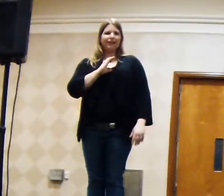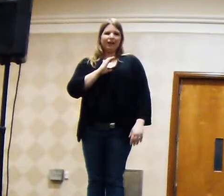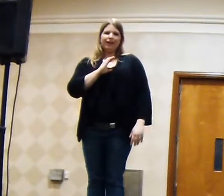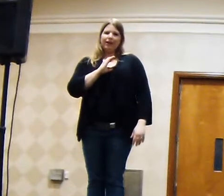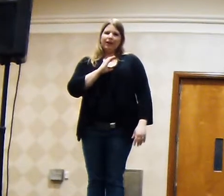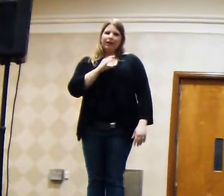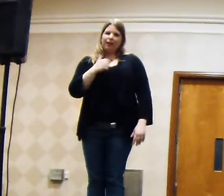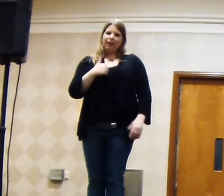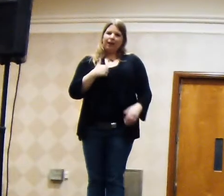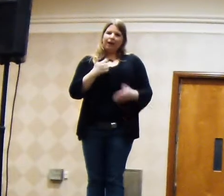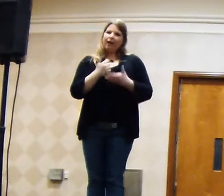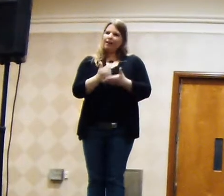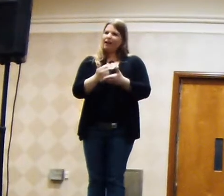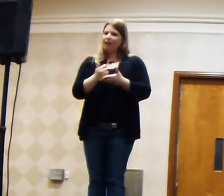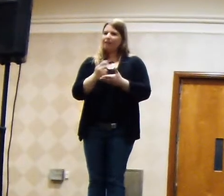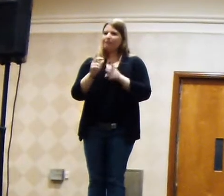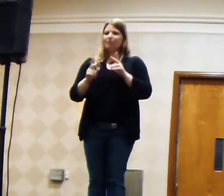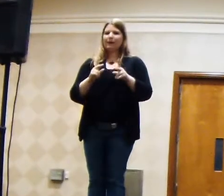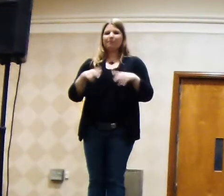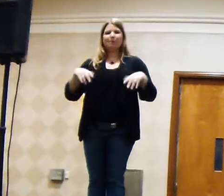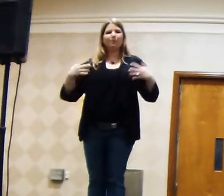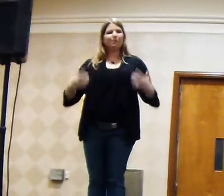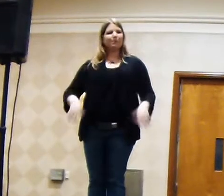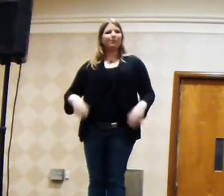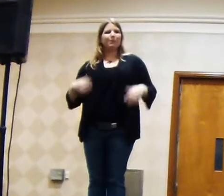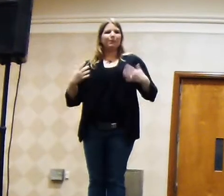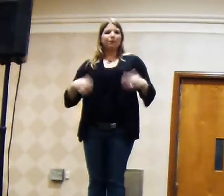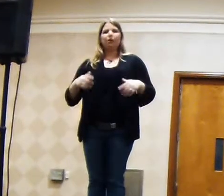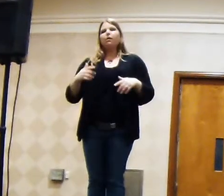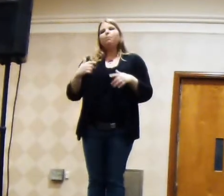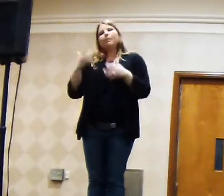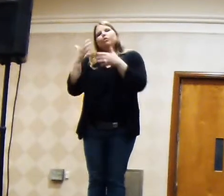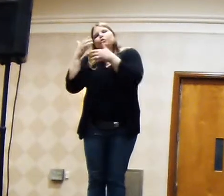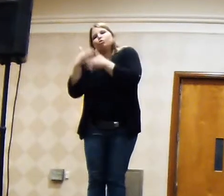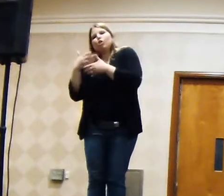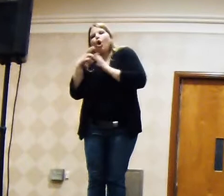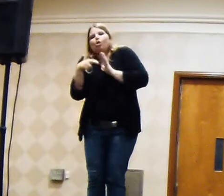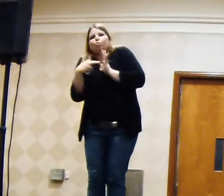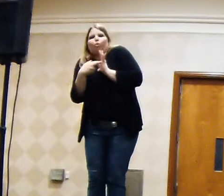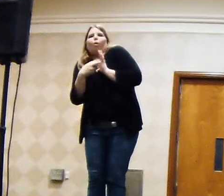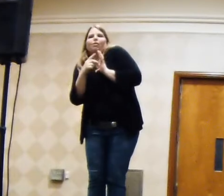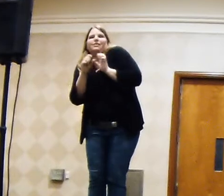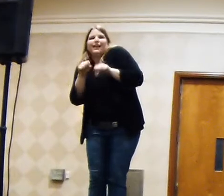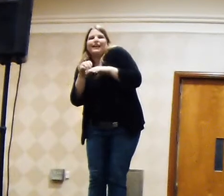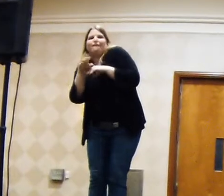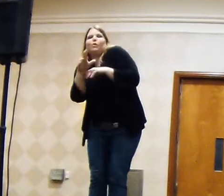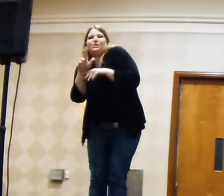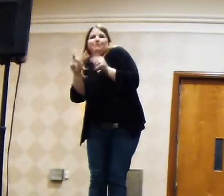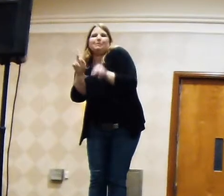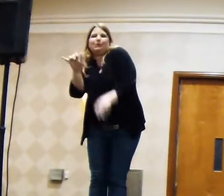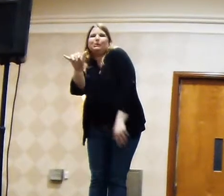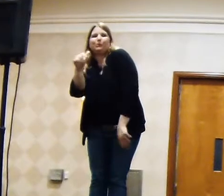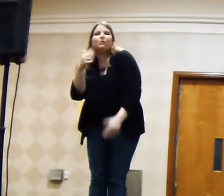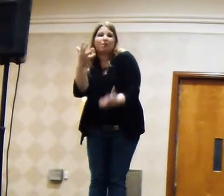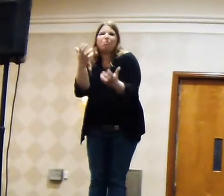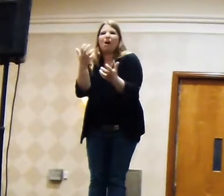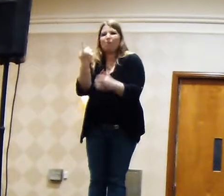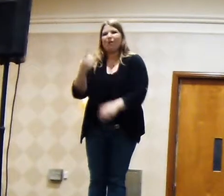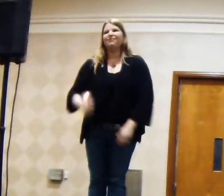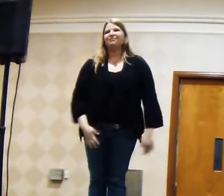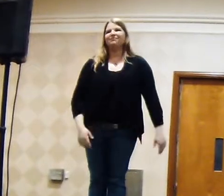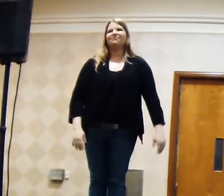that I've been helpful. But maybe, there are dark roles that are still uplifting, so I want one of those.